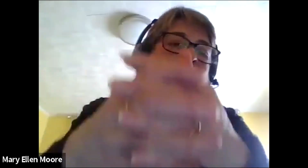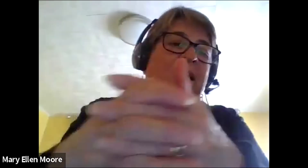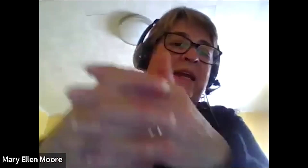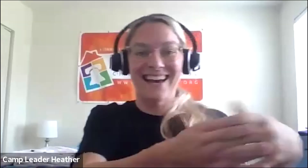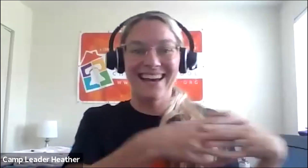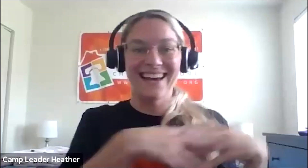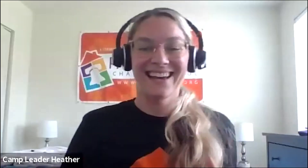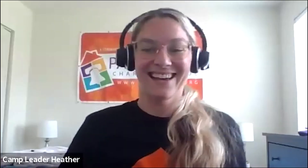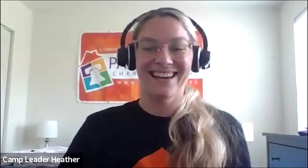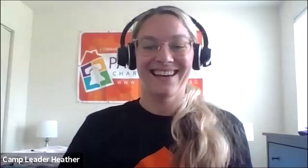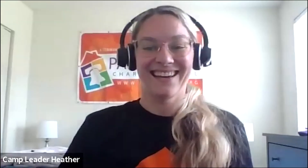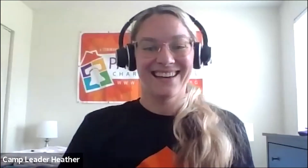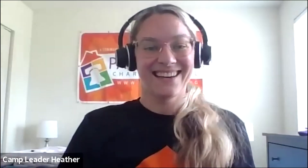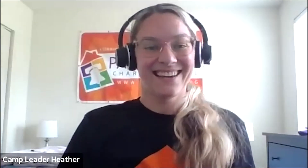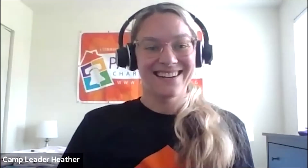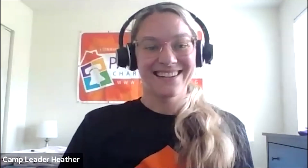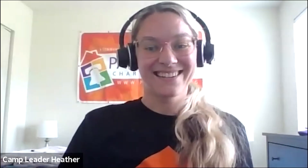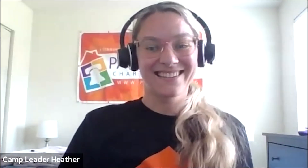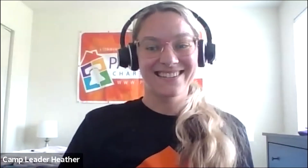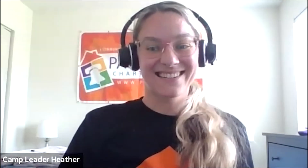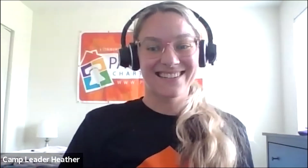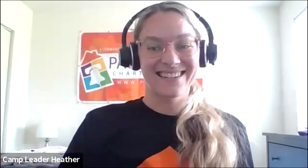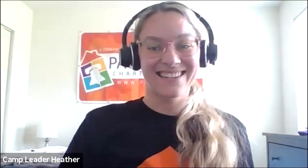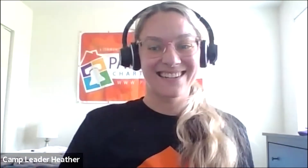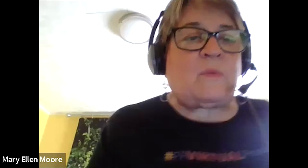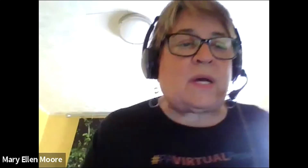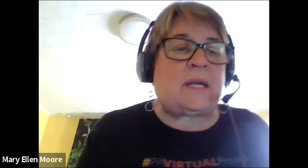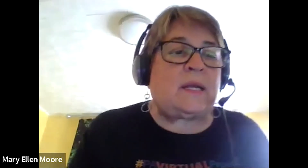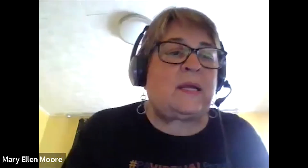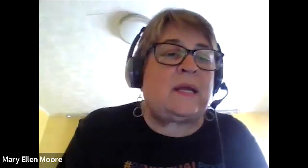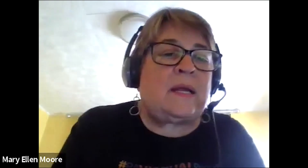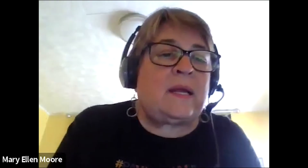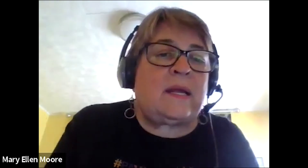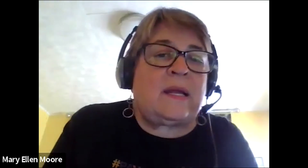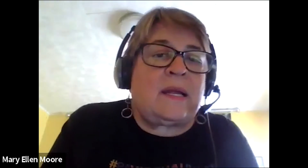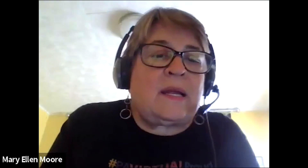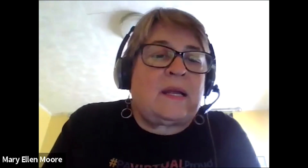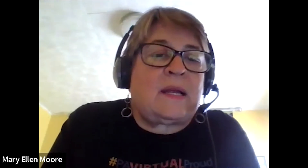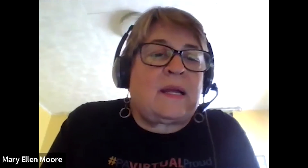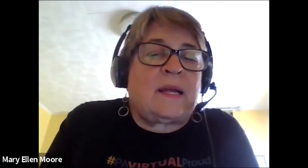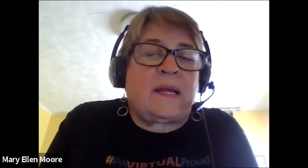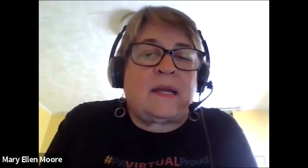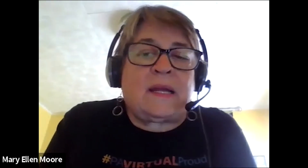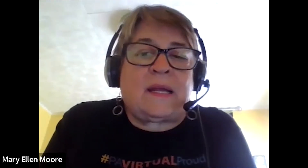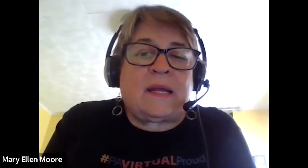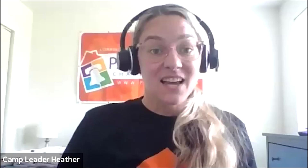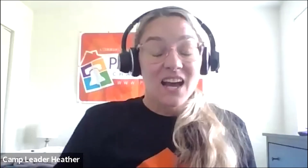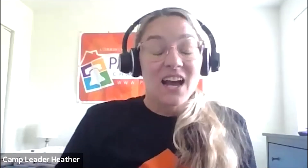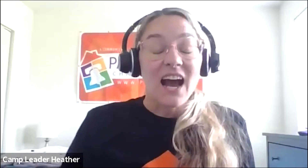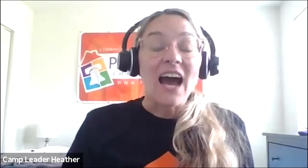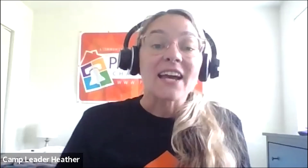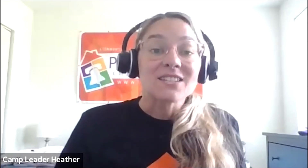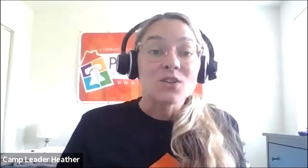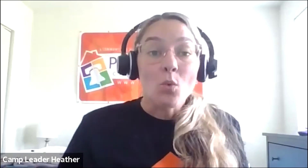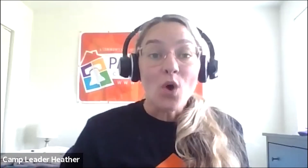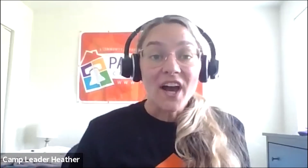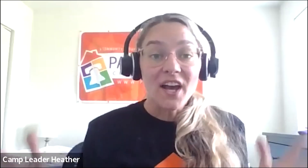July. Yay. All right. Happy America, everyone. Good job, guys. Guys, what